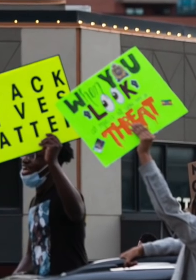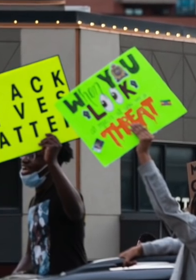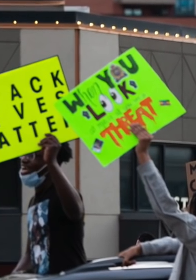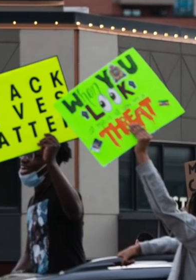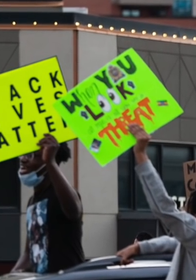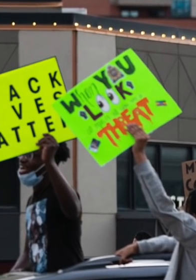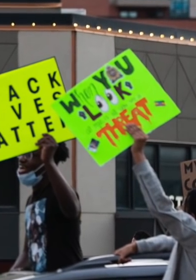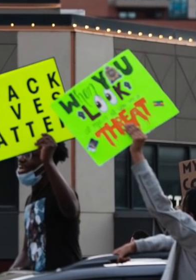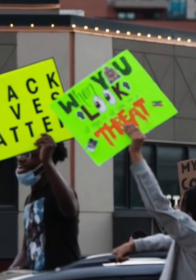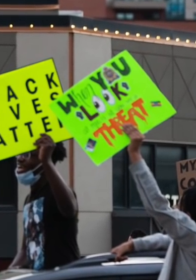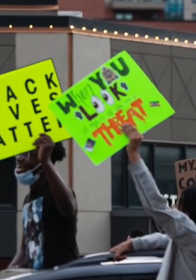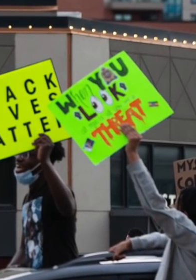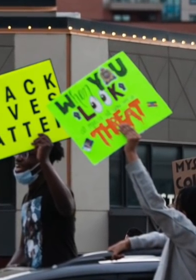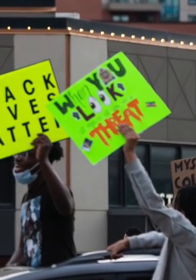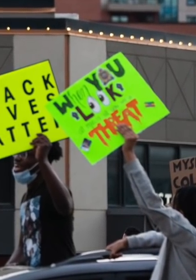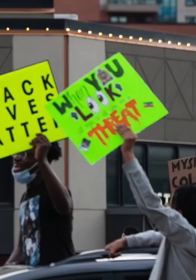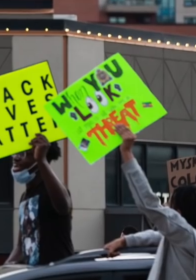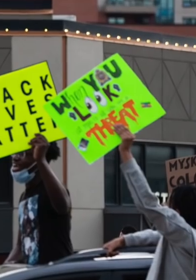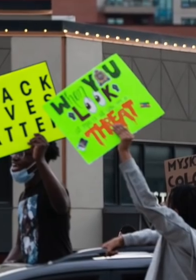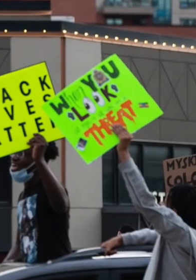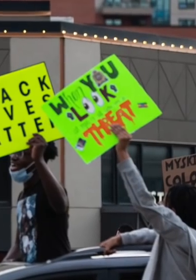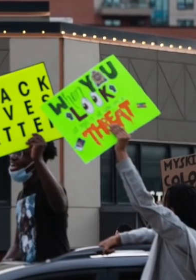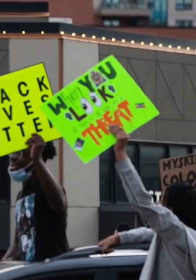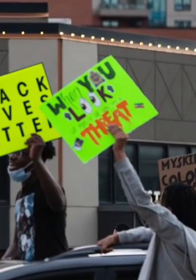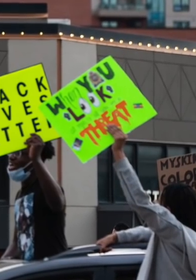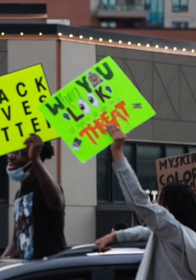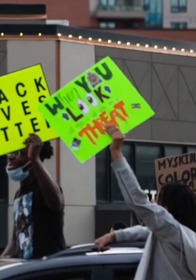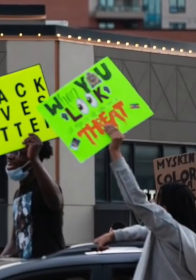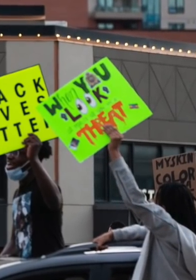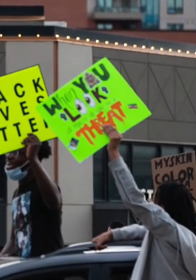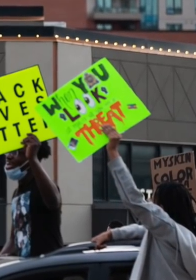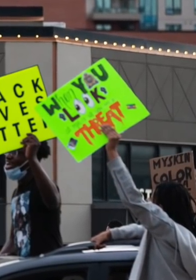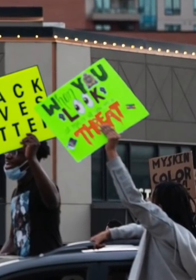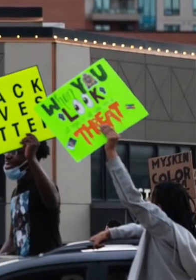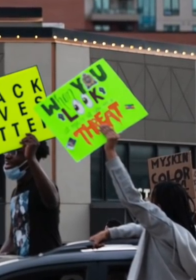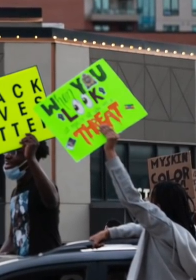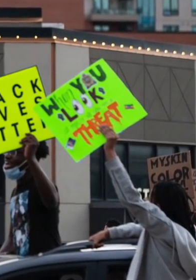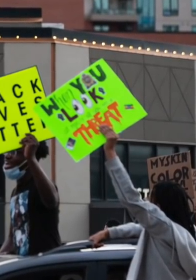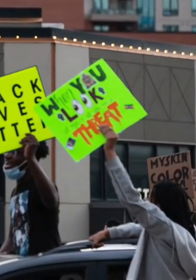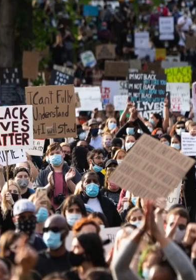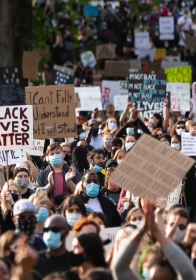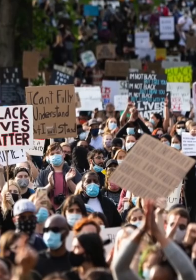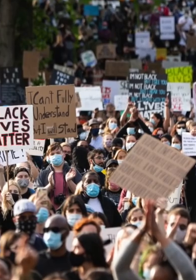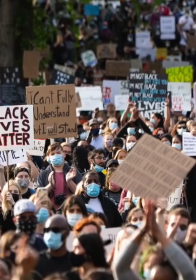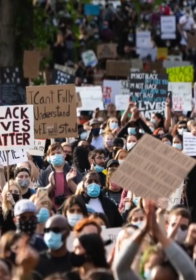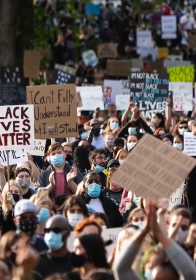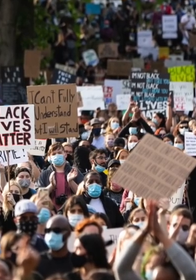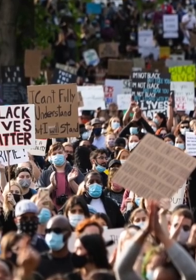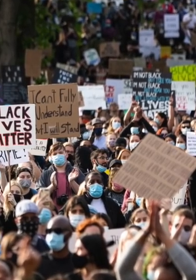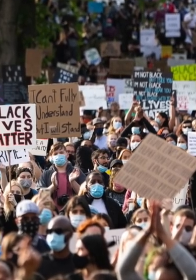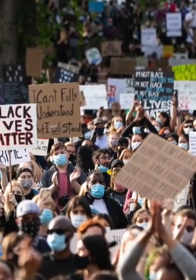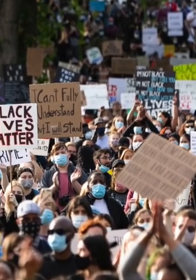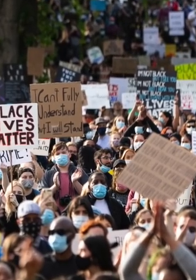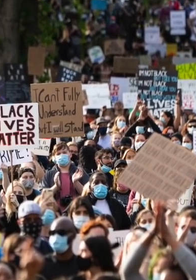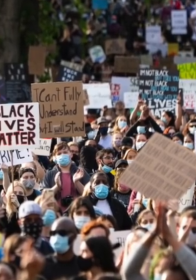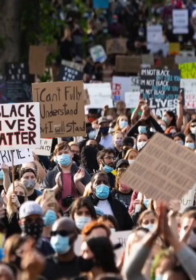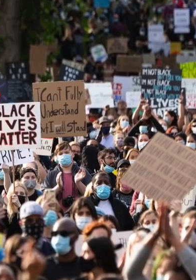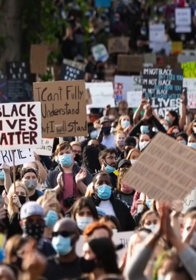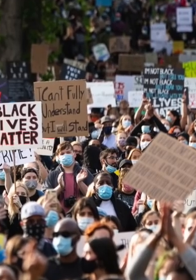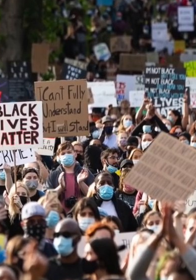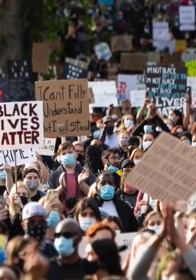I want to commend all those who wore masks and stayed 2 meters away from others while showing up to rally in support of this